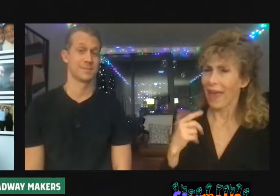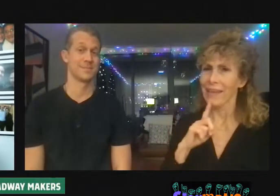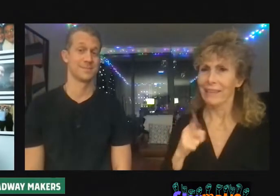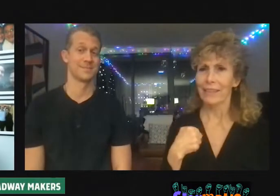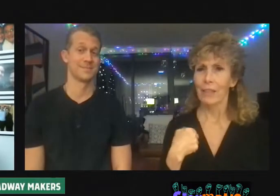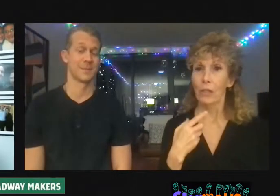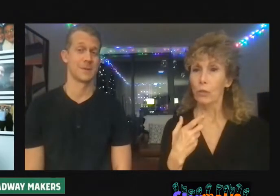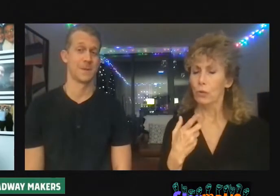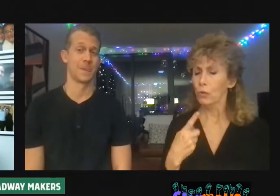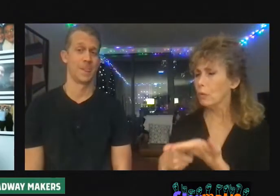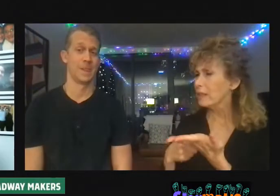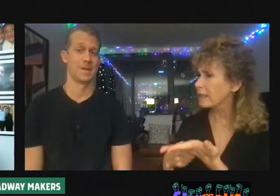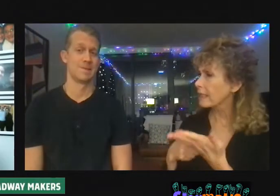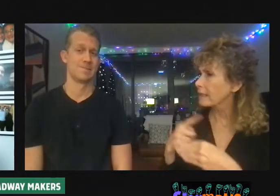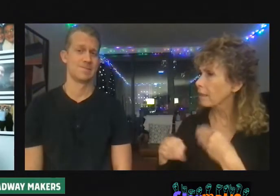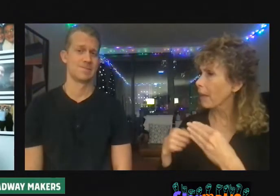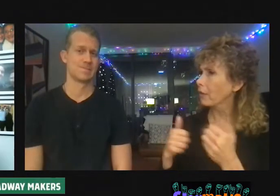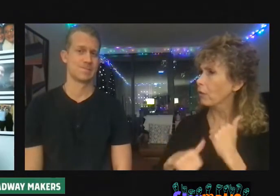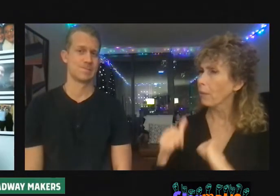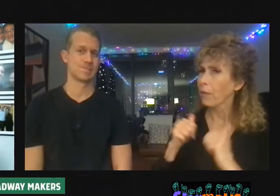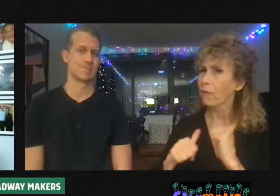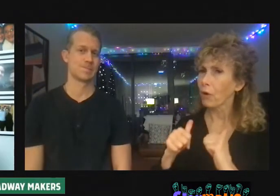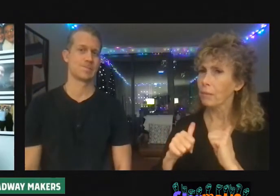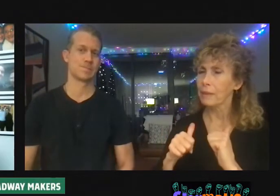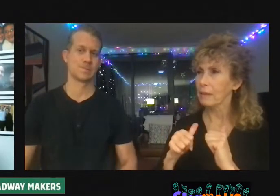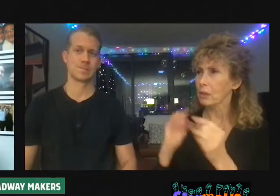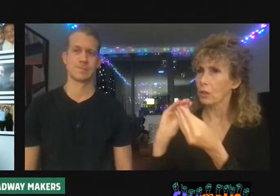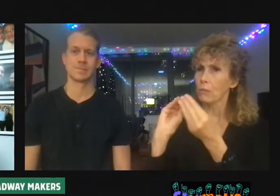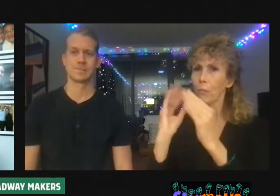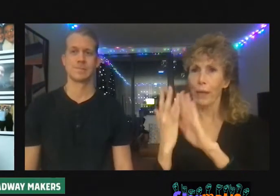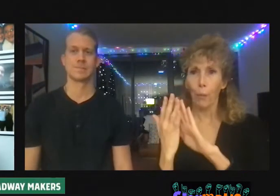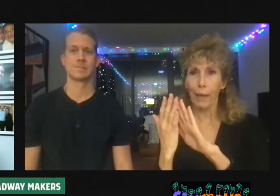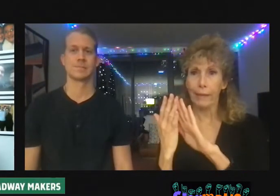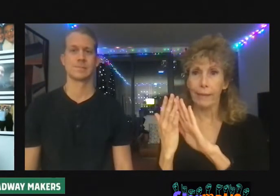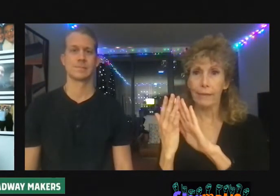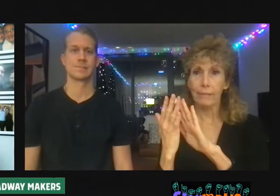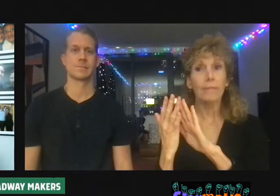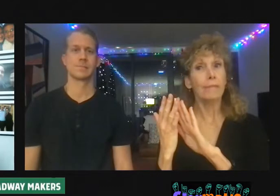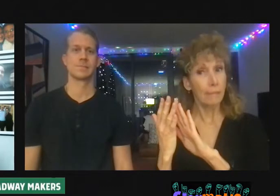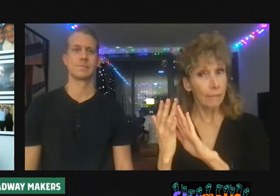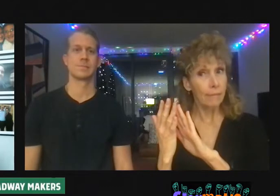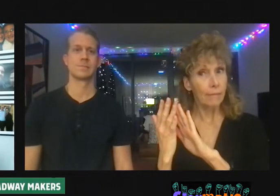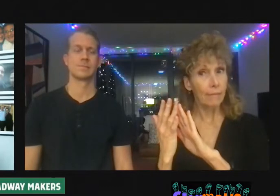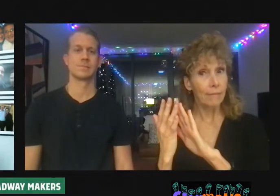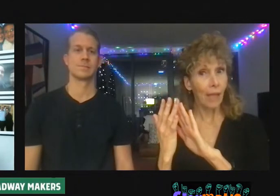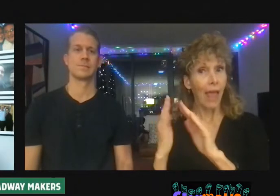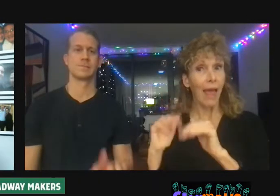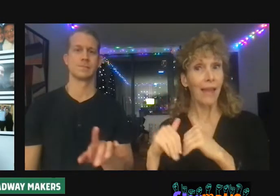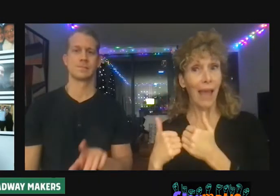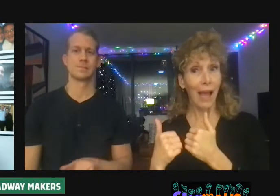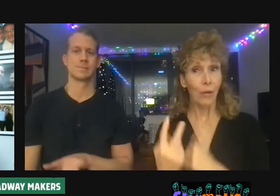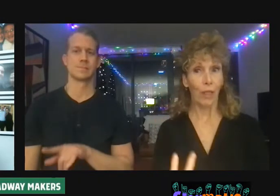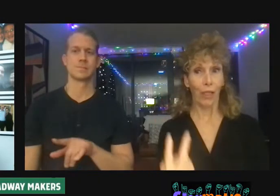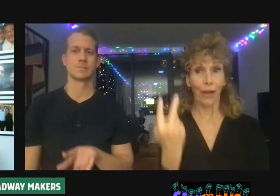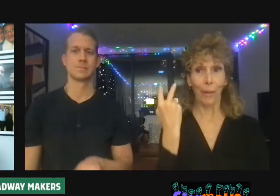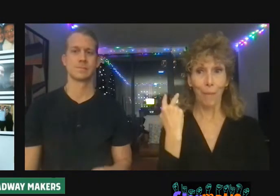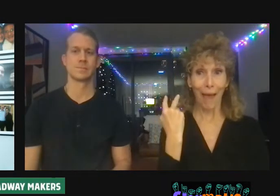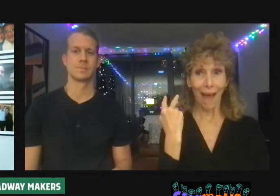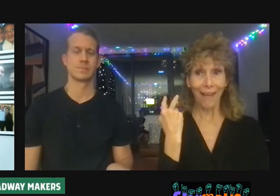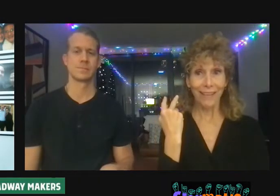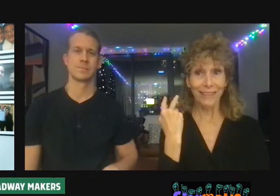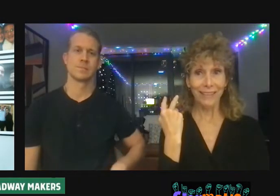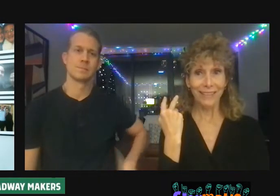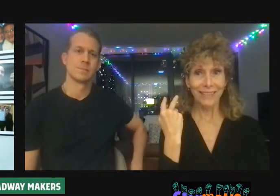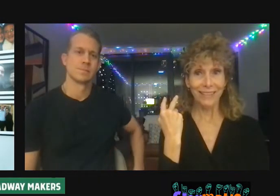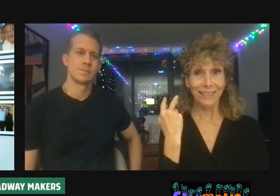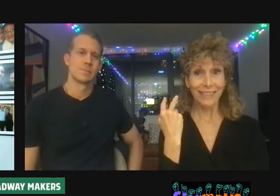Talking about your performance in Spring Awakening and how, looking back on it, you